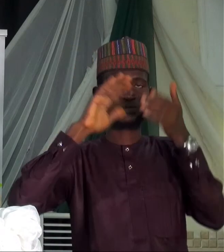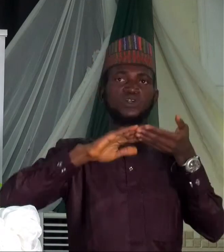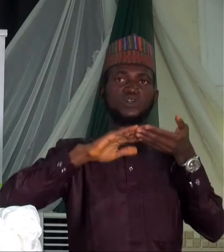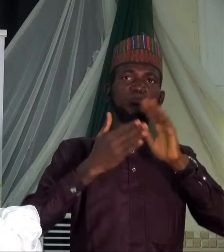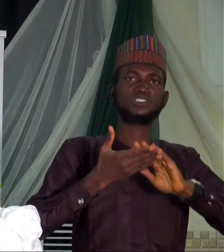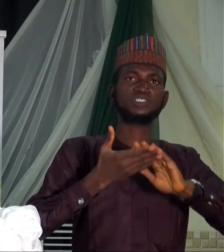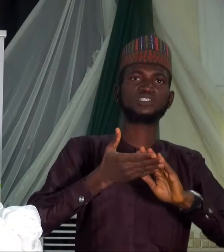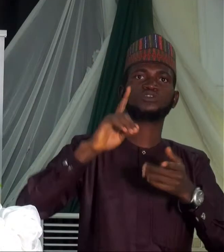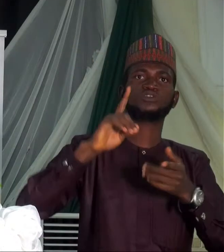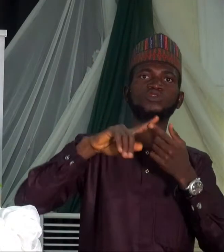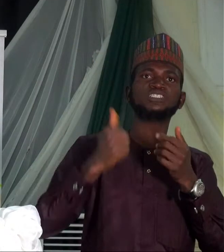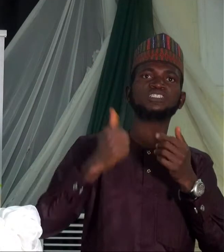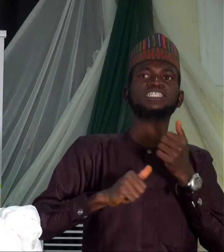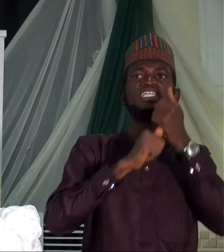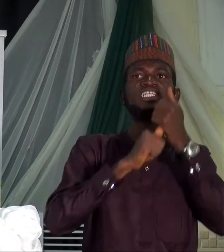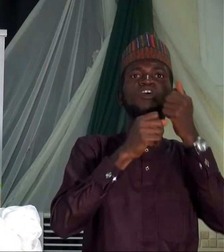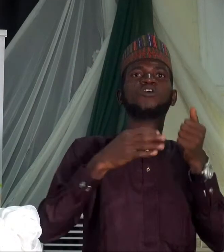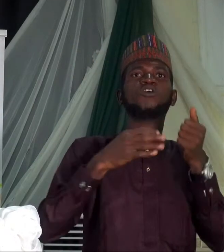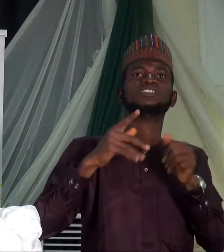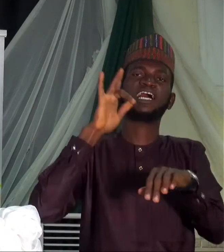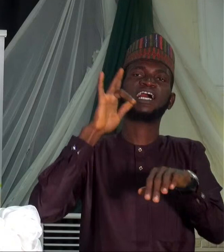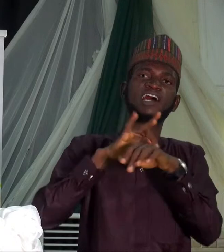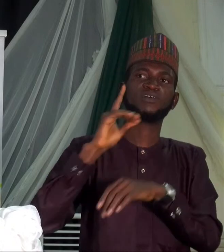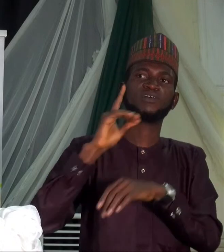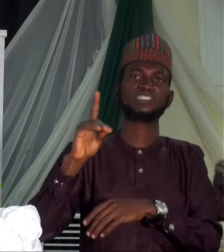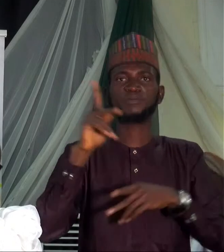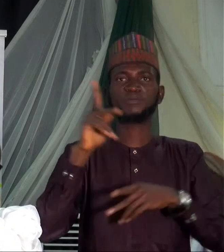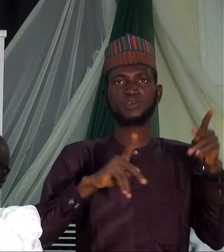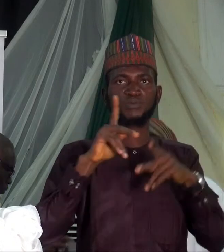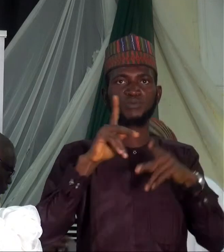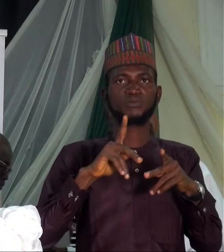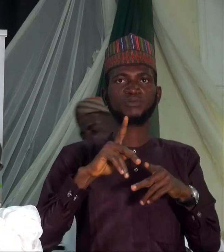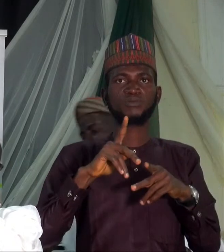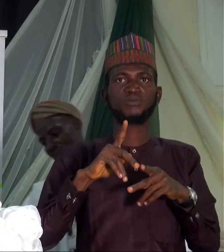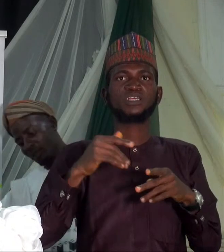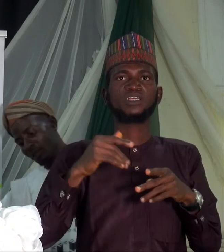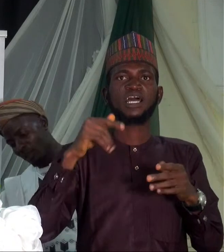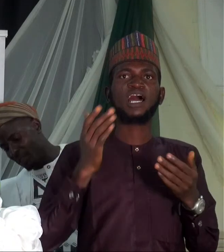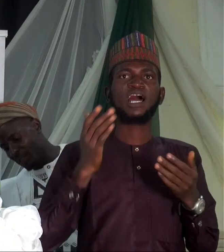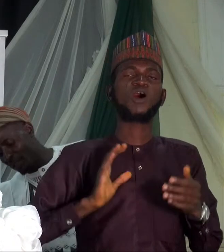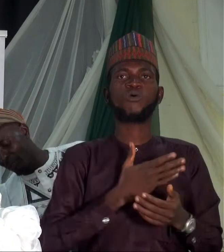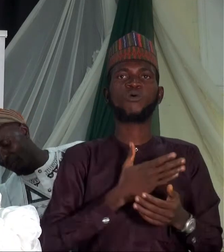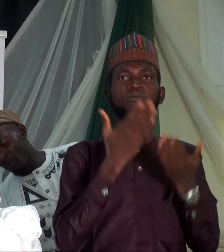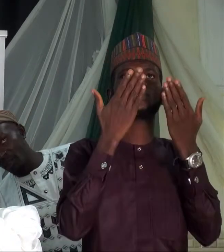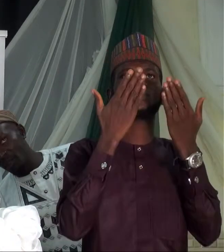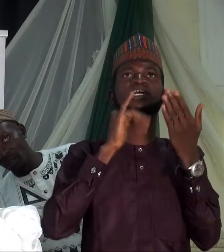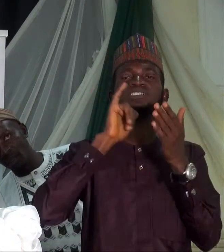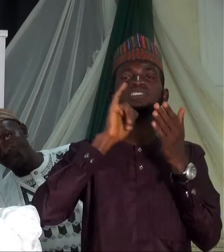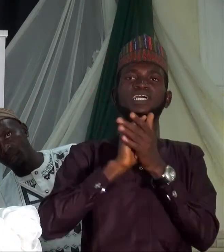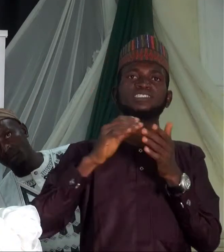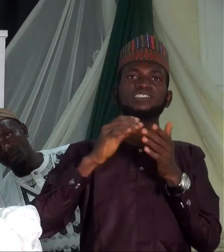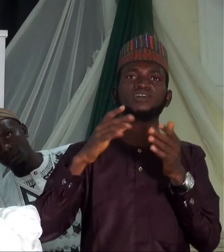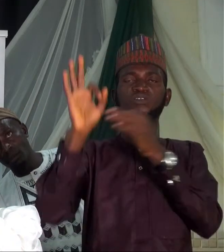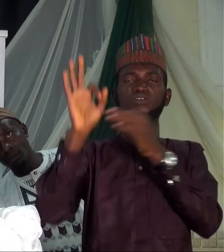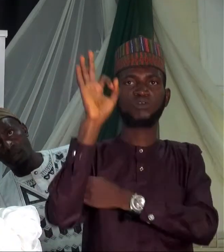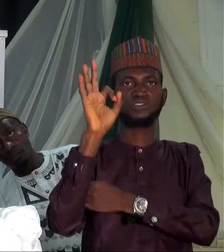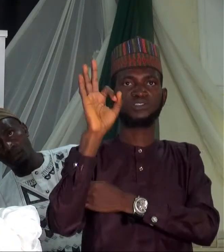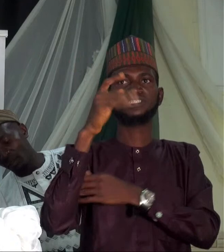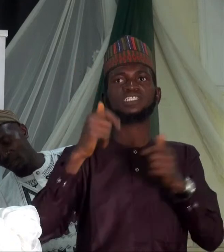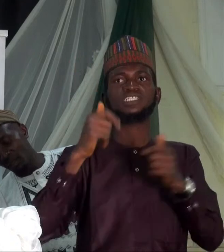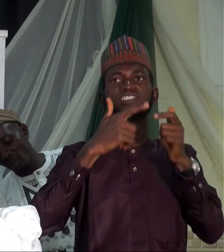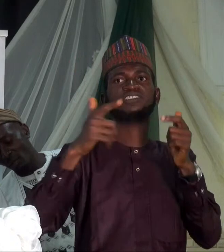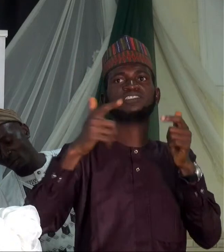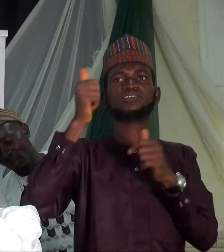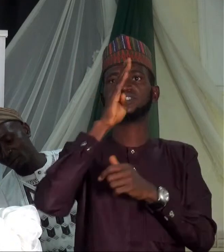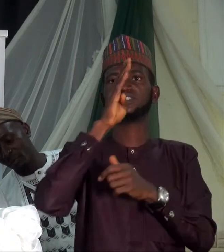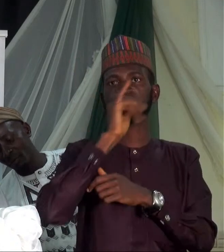of affected people. It is our prayer that Allah subhanahu wa ta'ala, in his